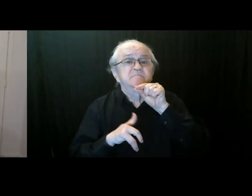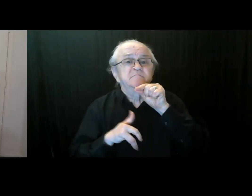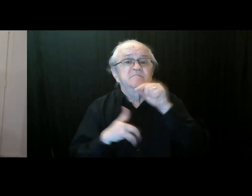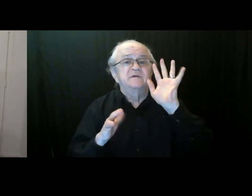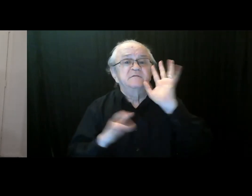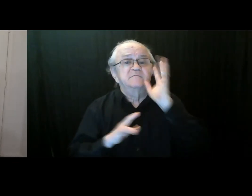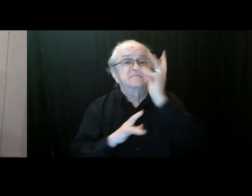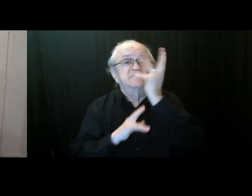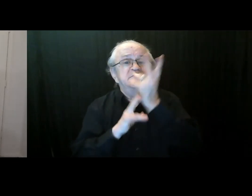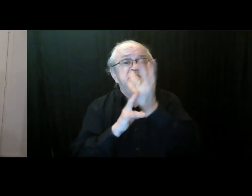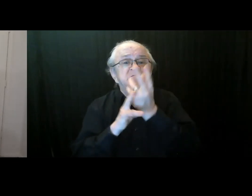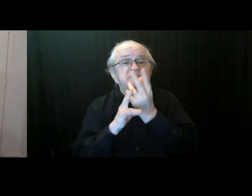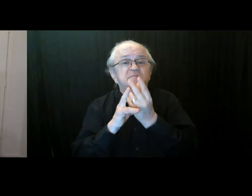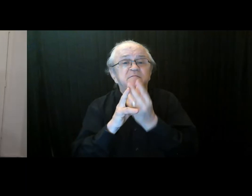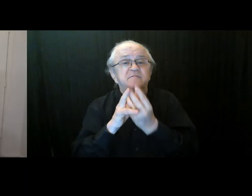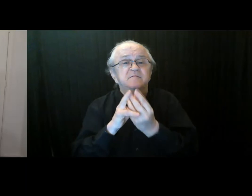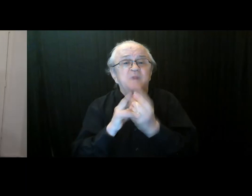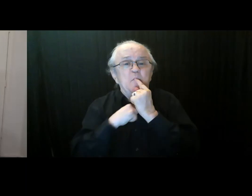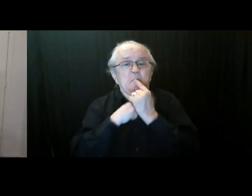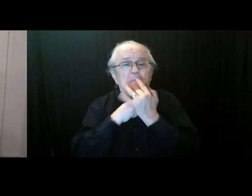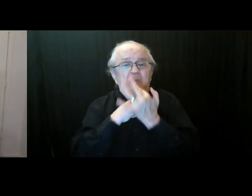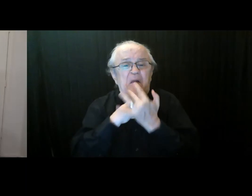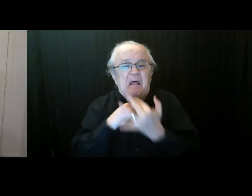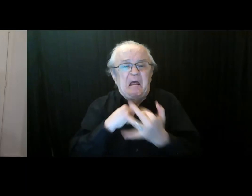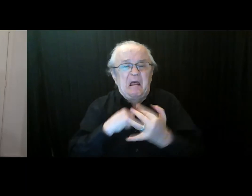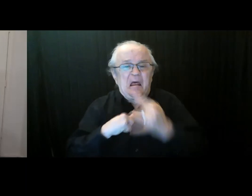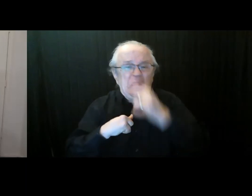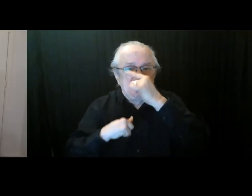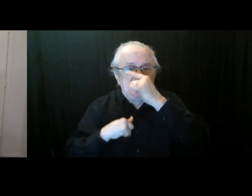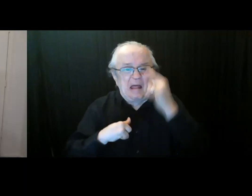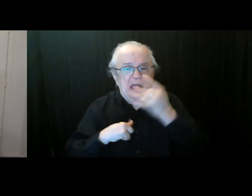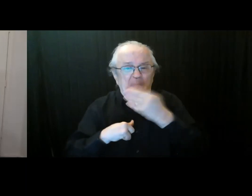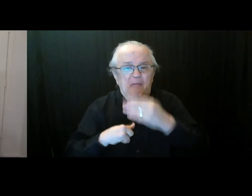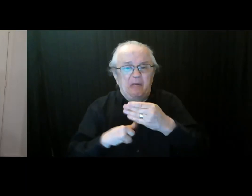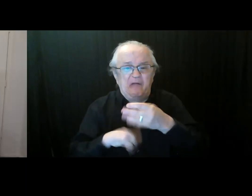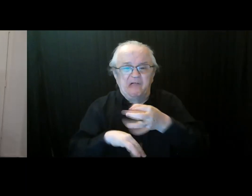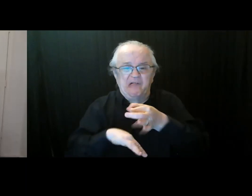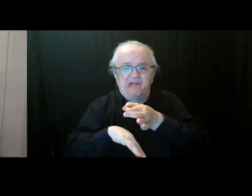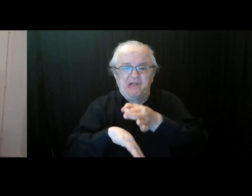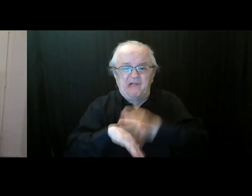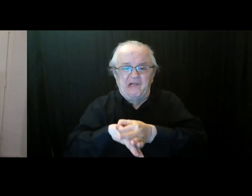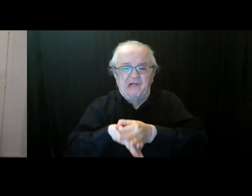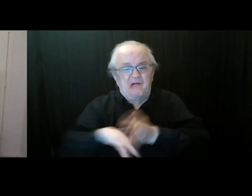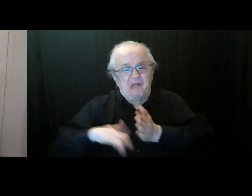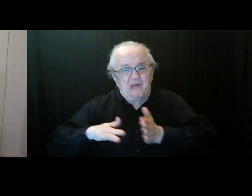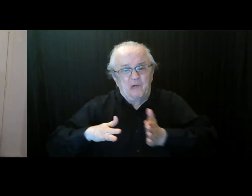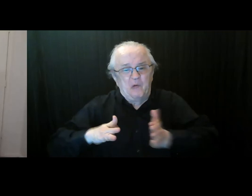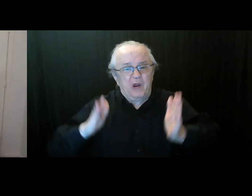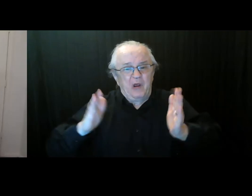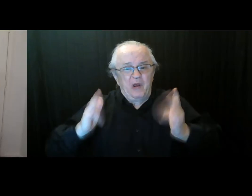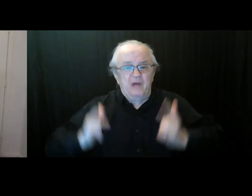become nothing but a bloody black and blue bird blot on the boulevard of life.